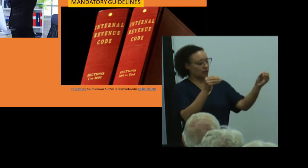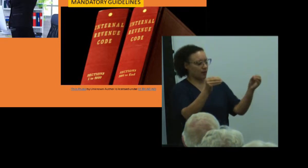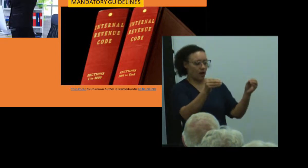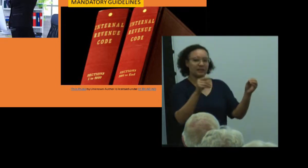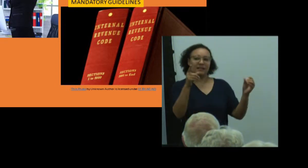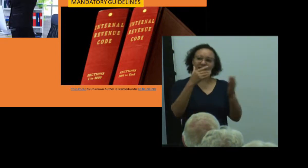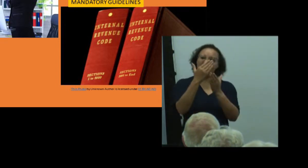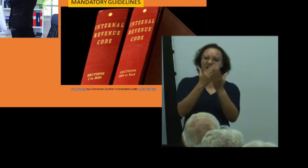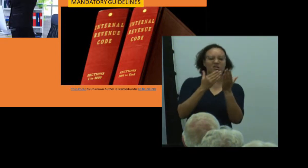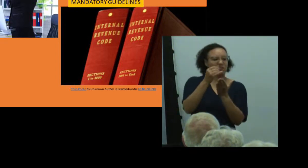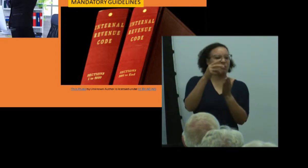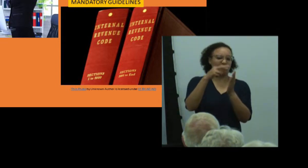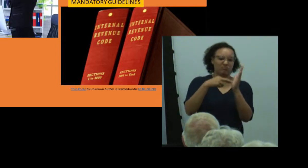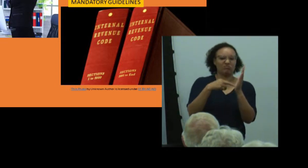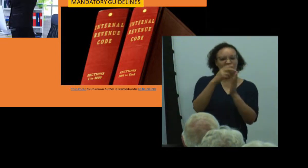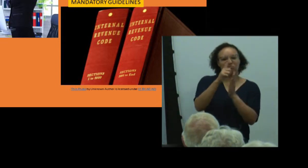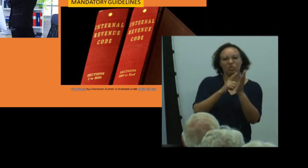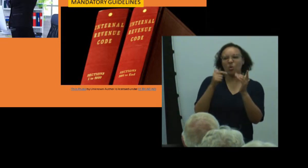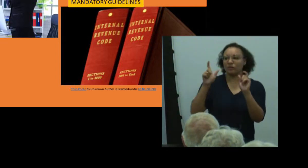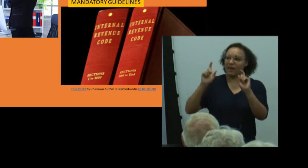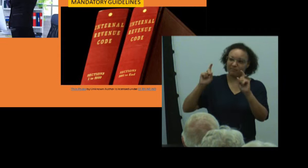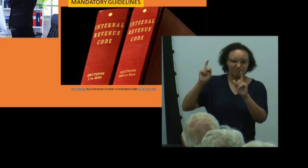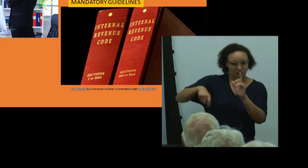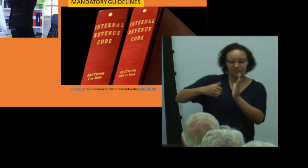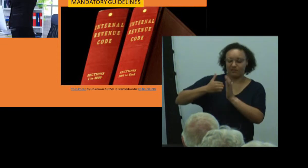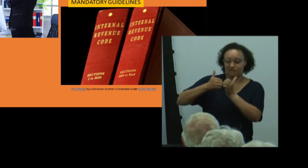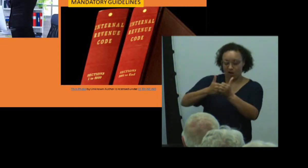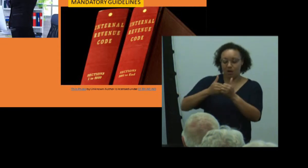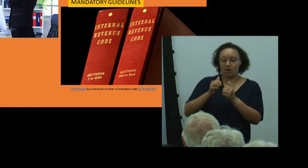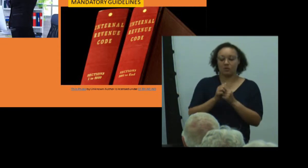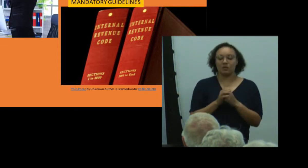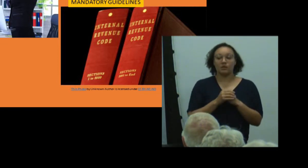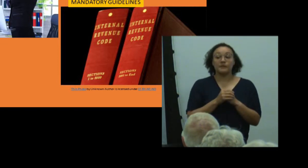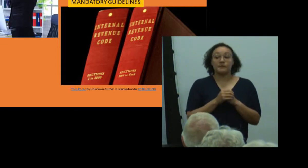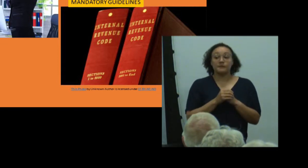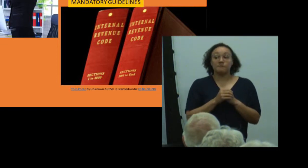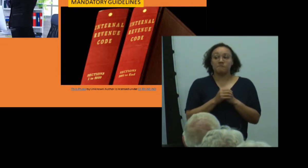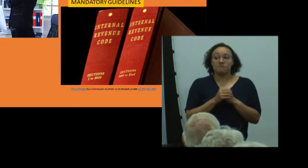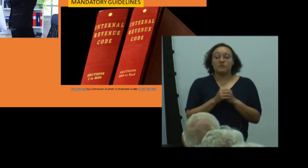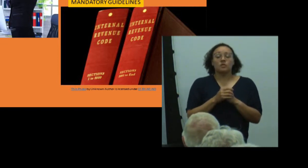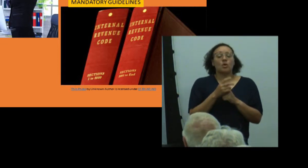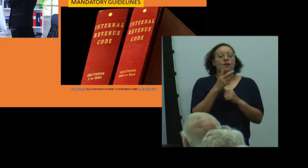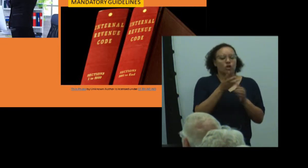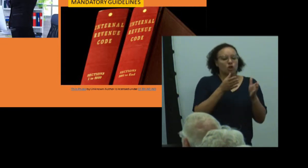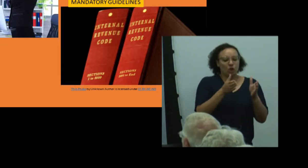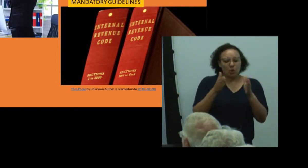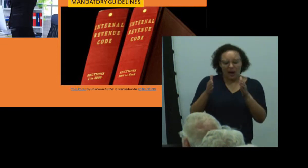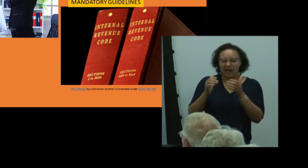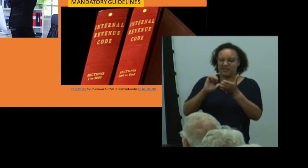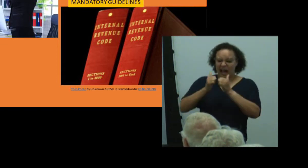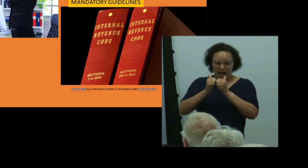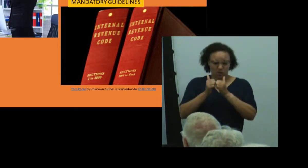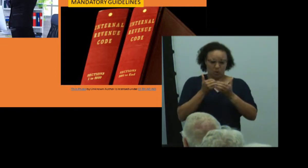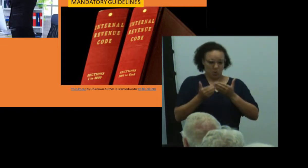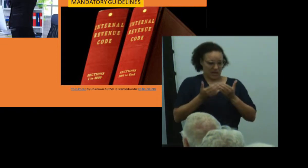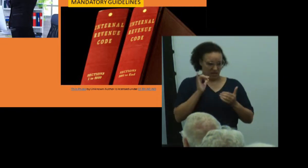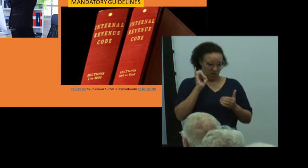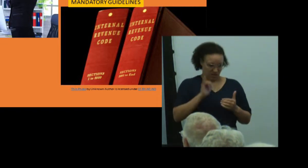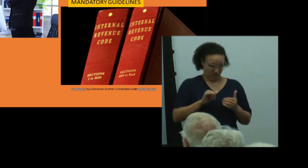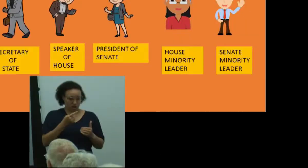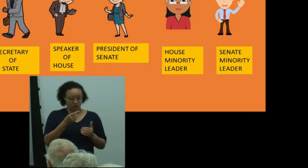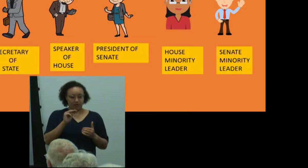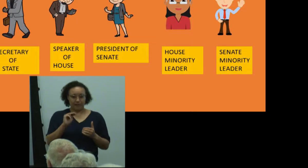by. Those are the two main approaches for dealing with gerrymandering. So what did Ohio do?